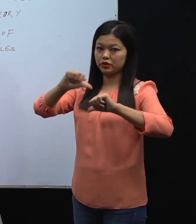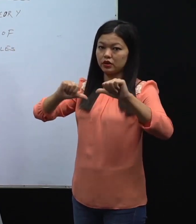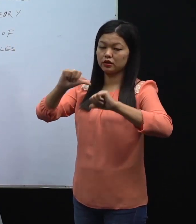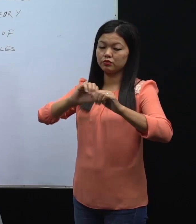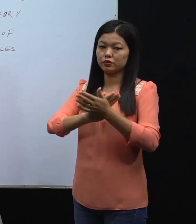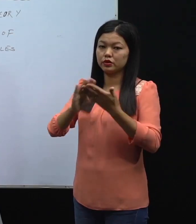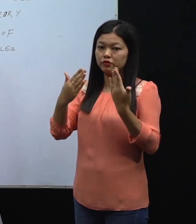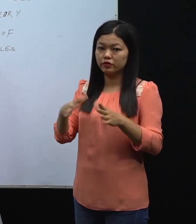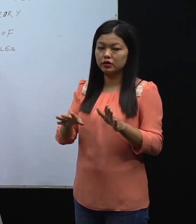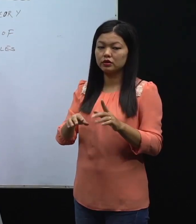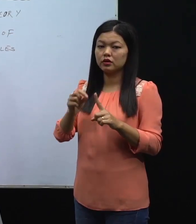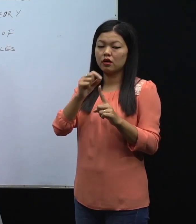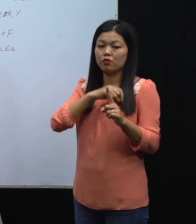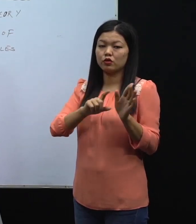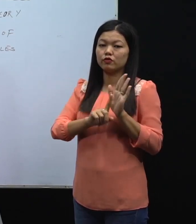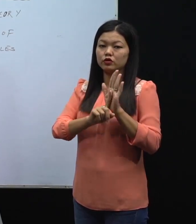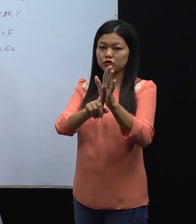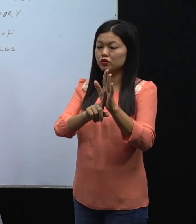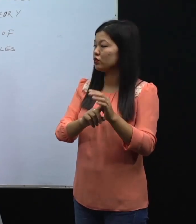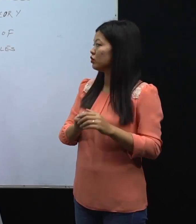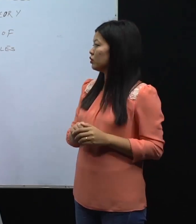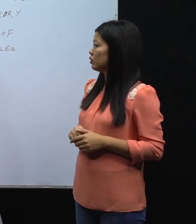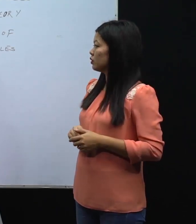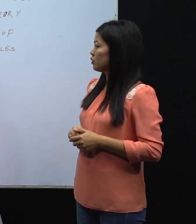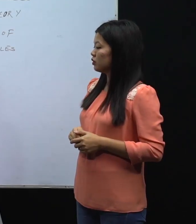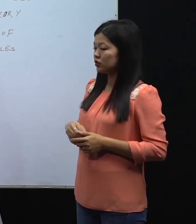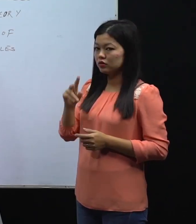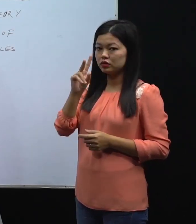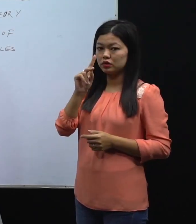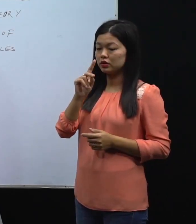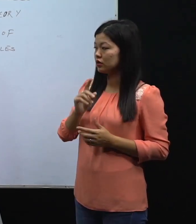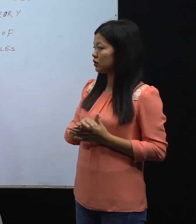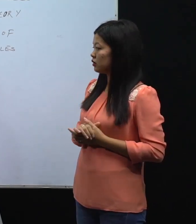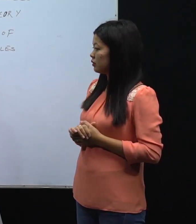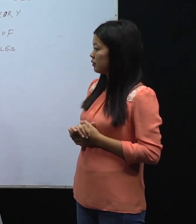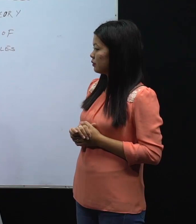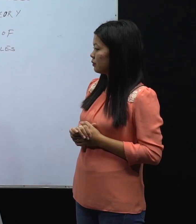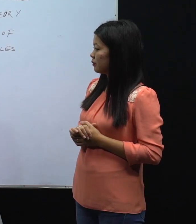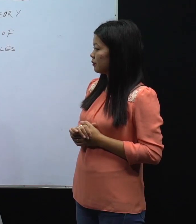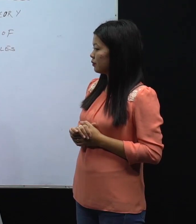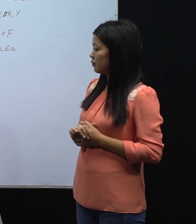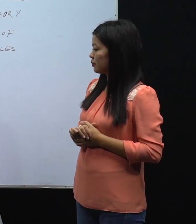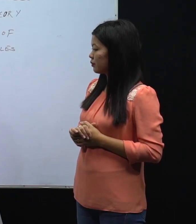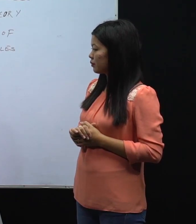the first postulate. Now, the second postulate is